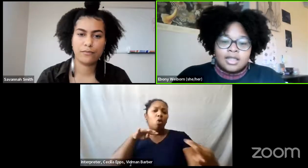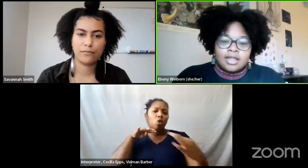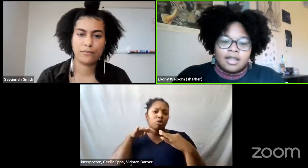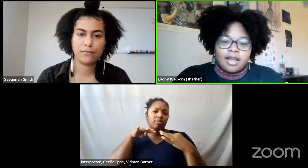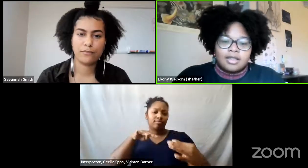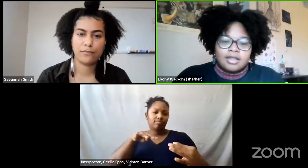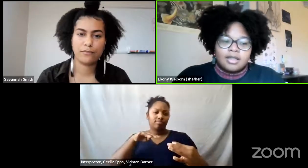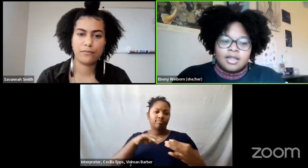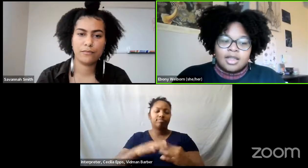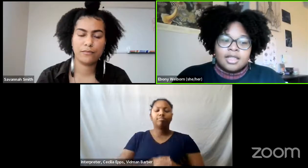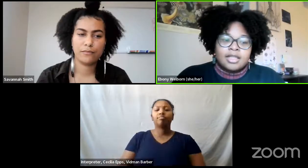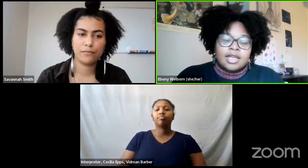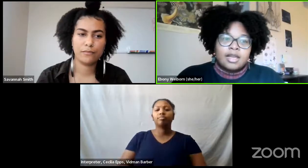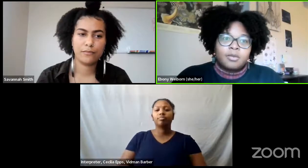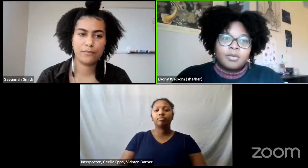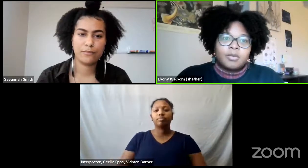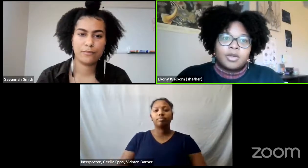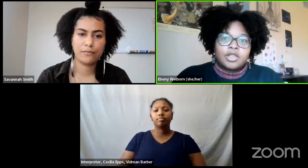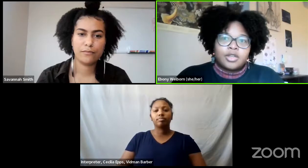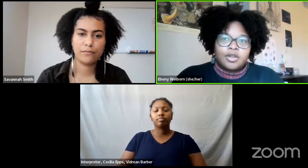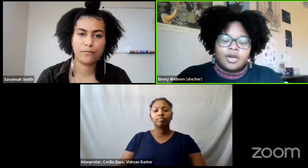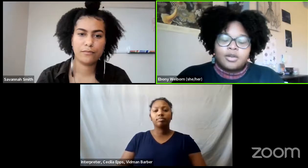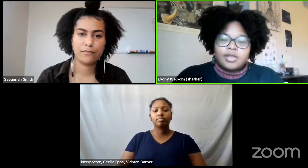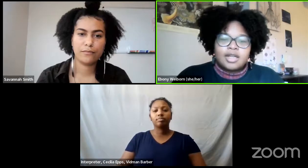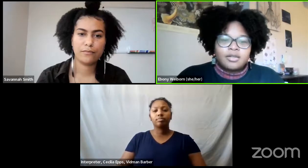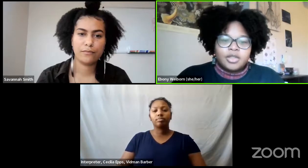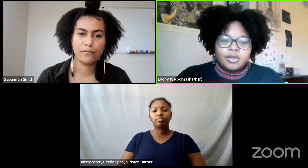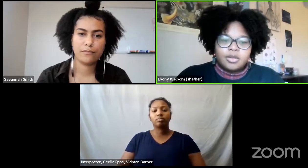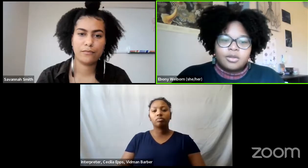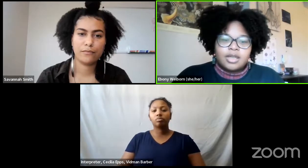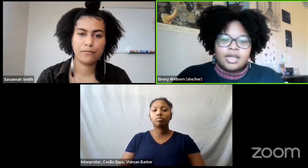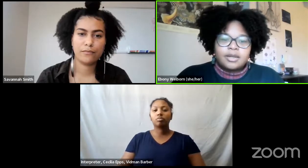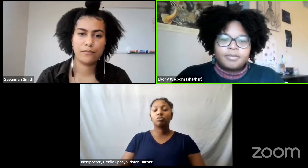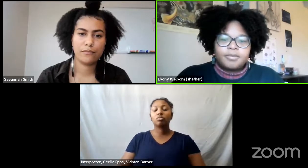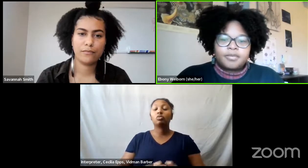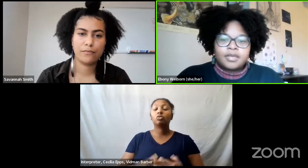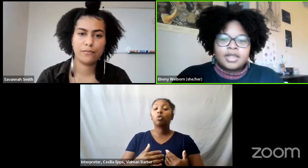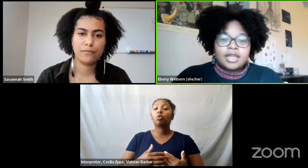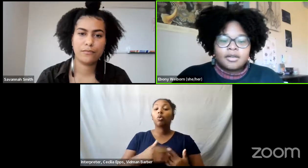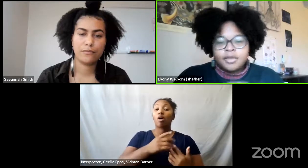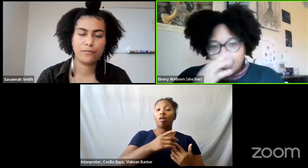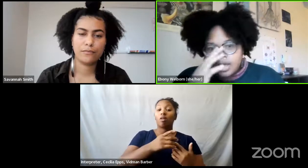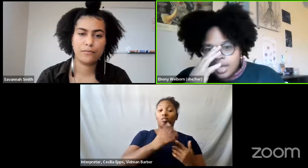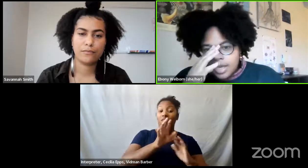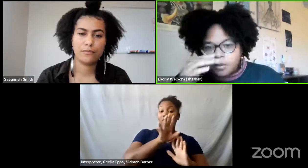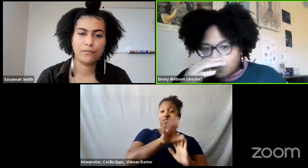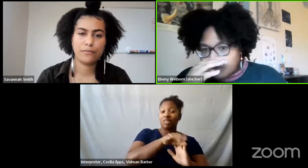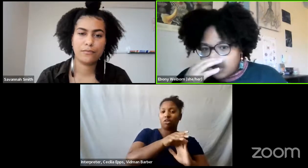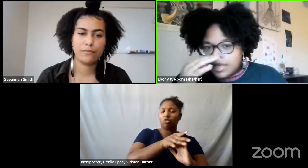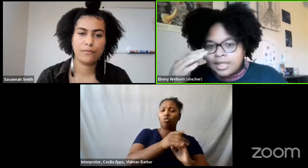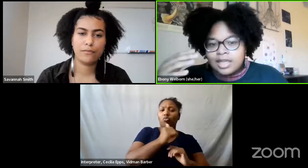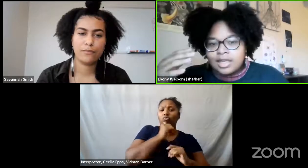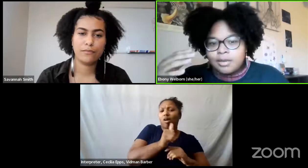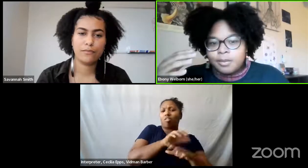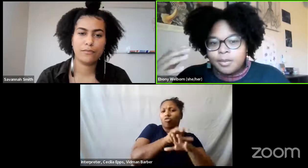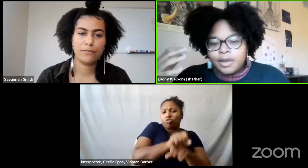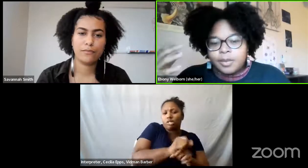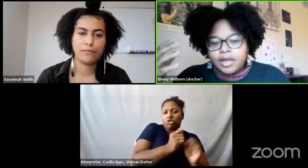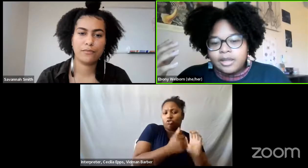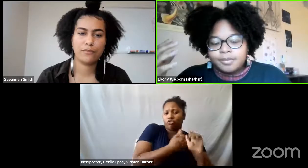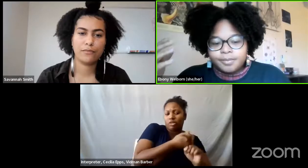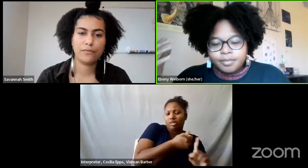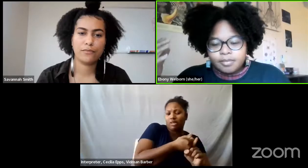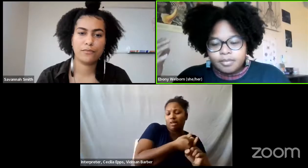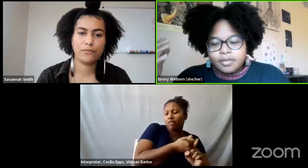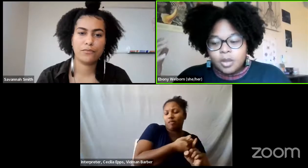And acknowledging that the instance that we're going to show you, although it's not the ritual itself, it's a